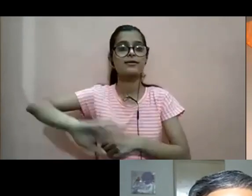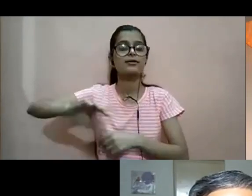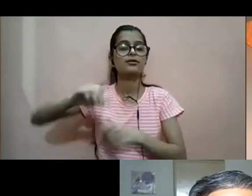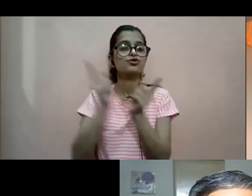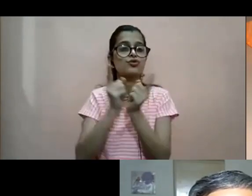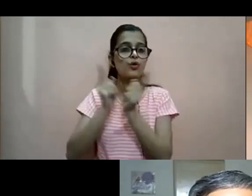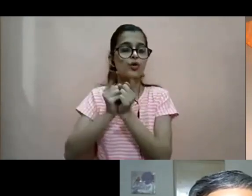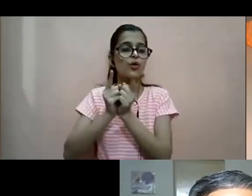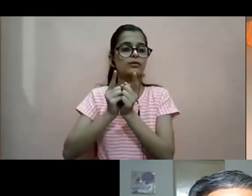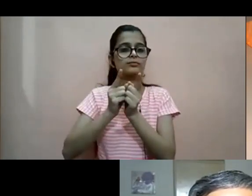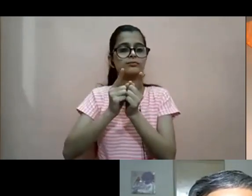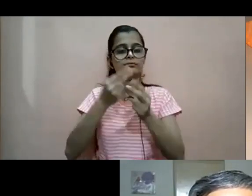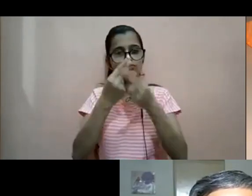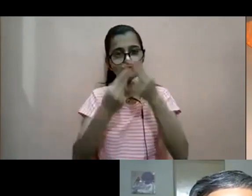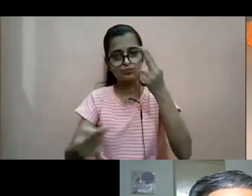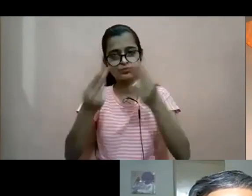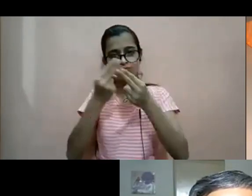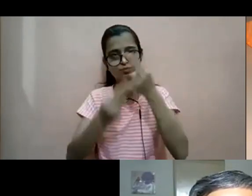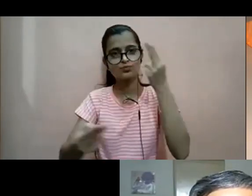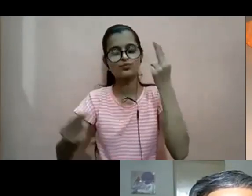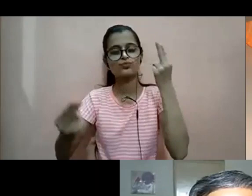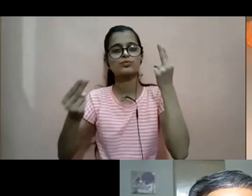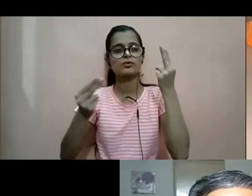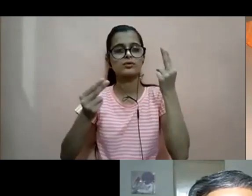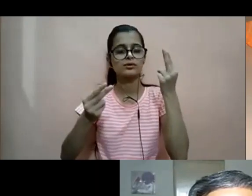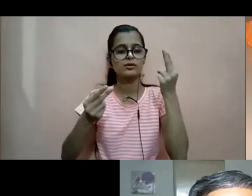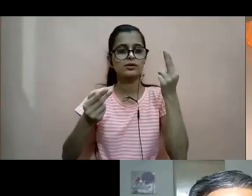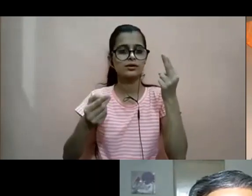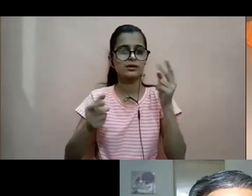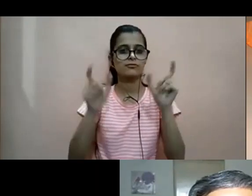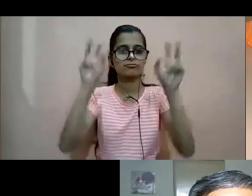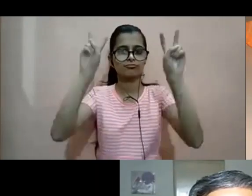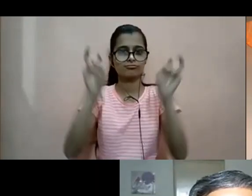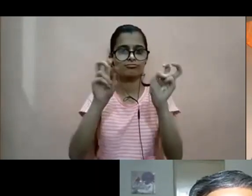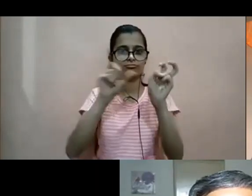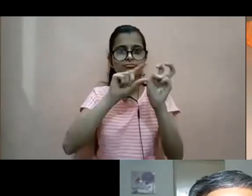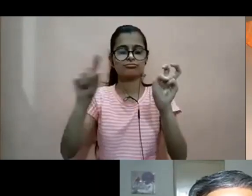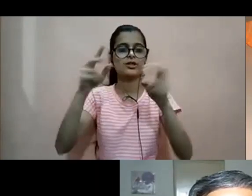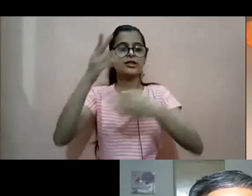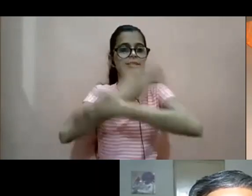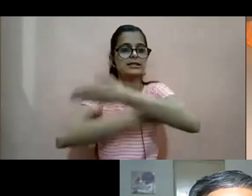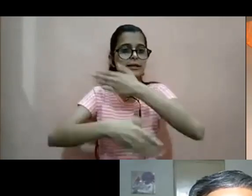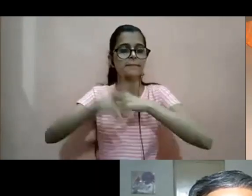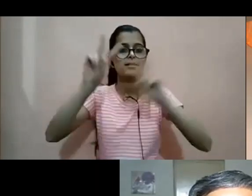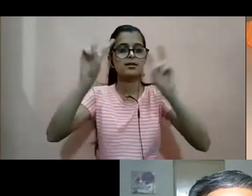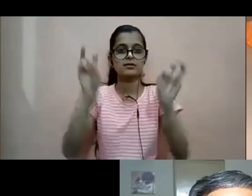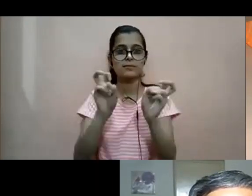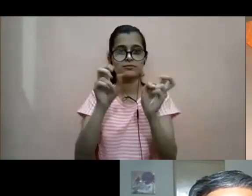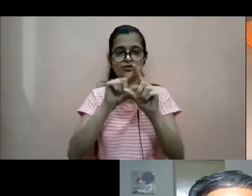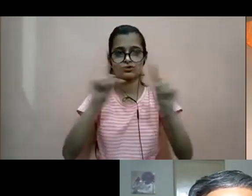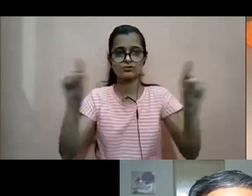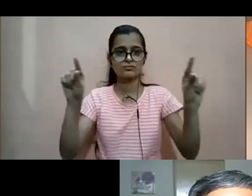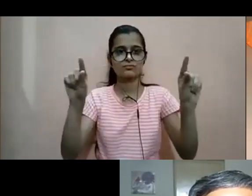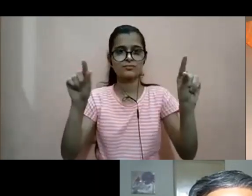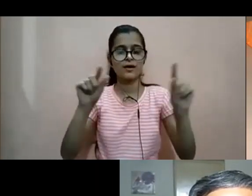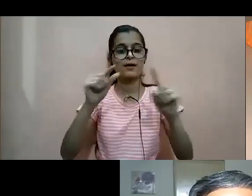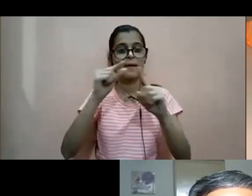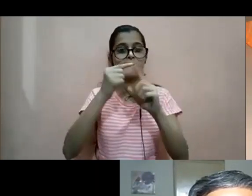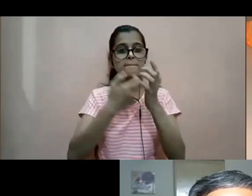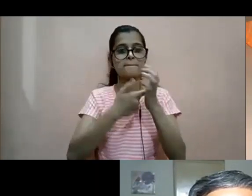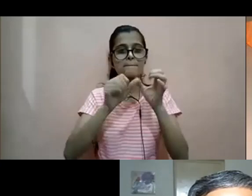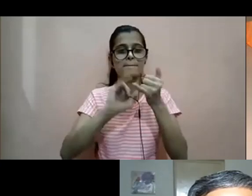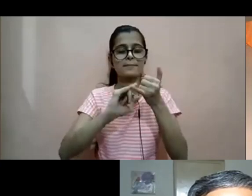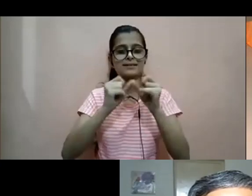disability titled Reclaiming the Disabled Subject. Professor Prasad, the platform